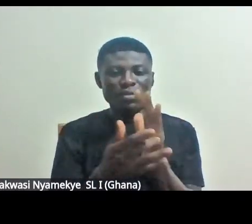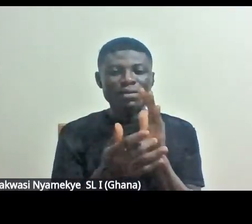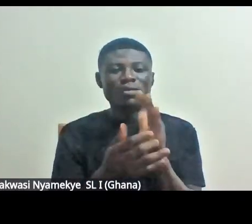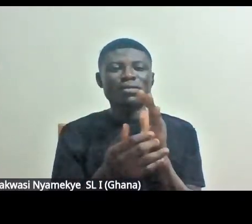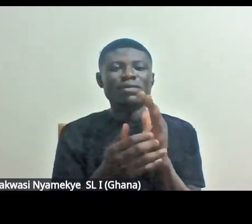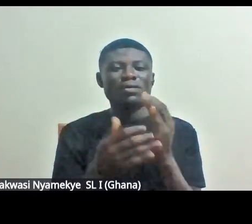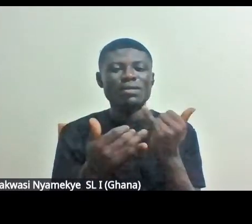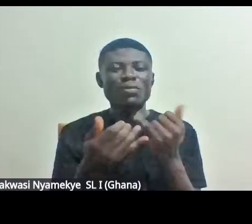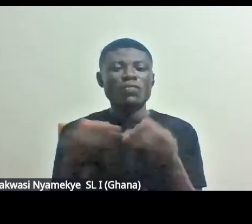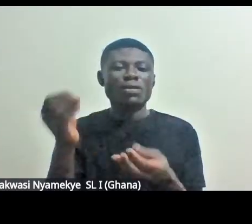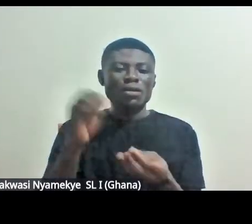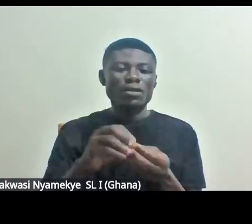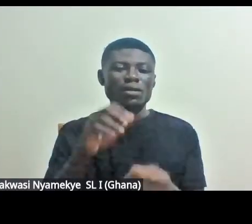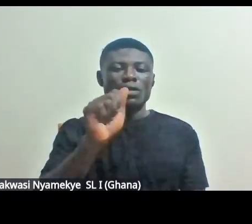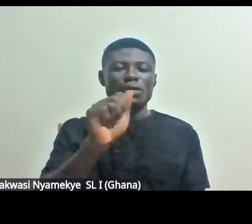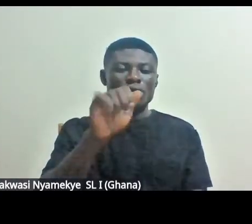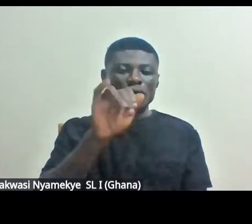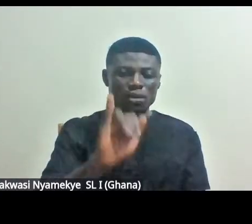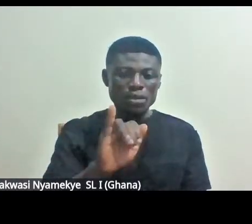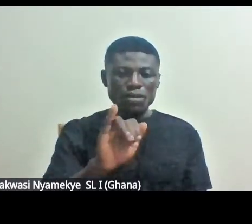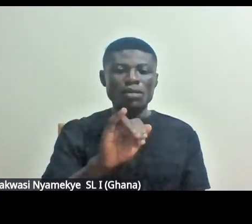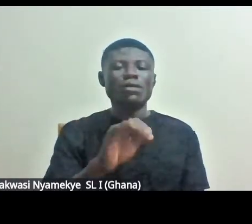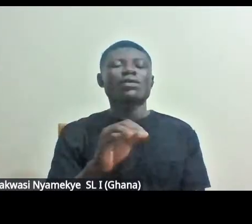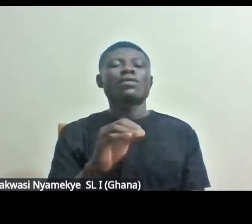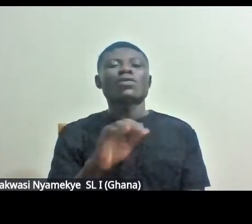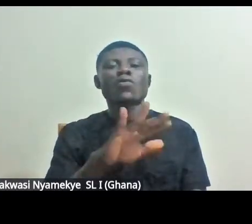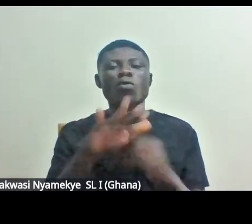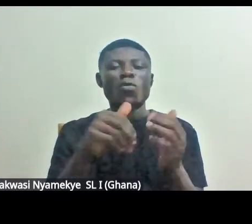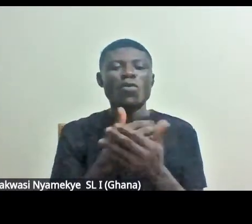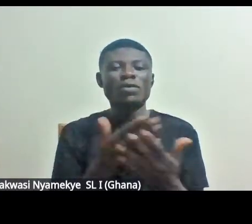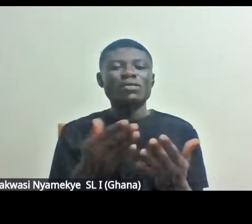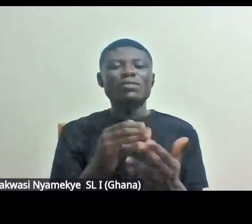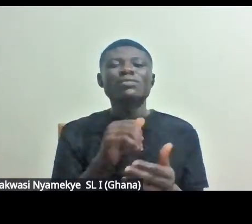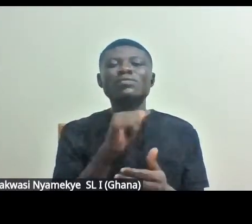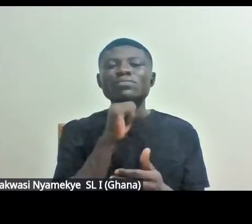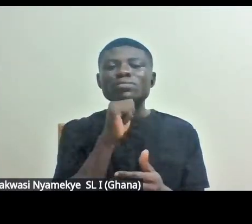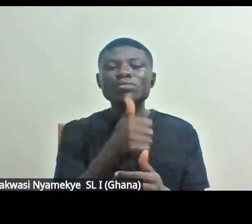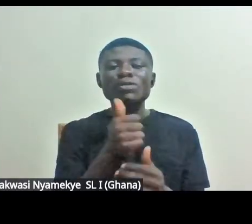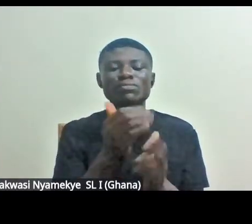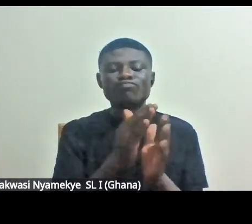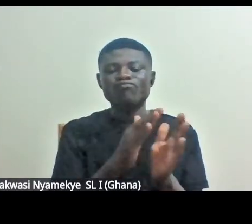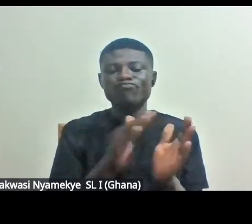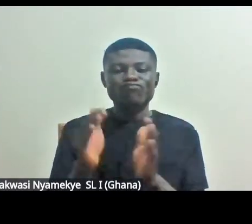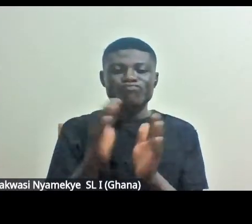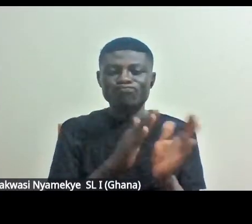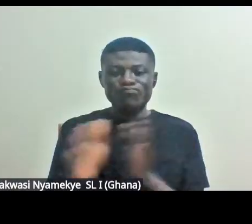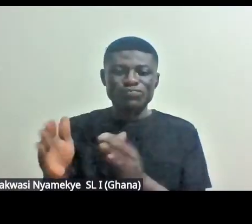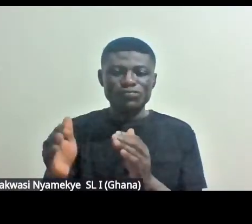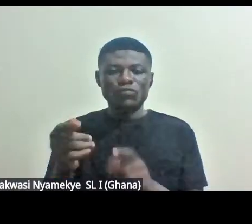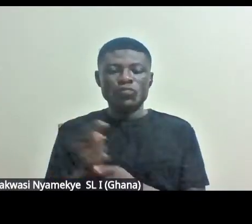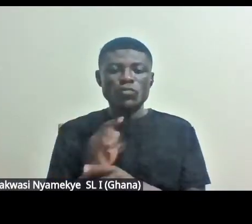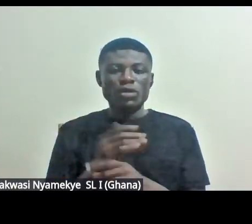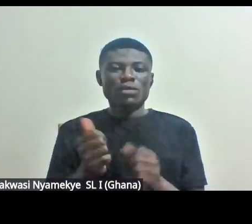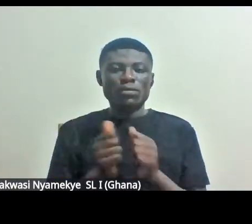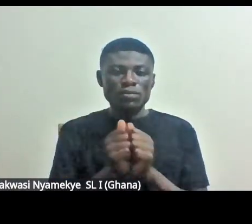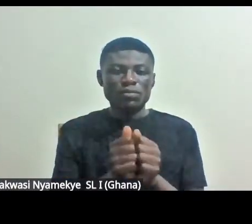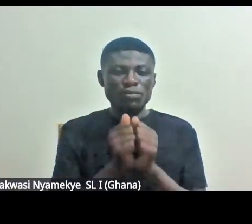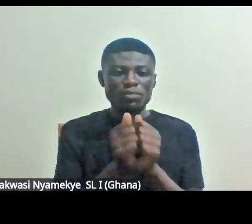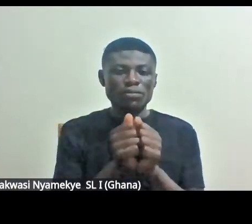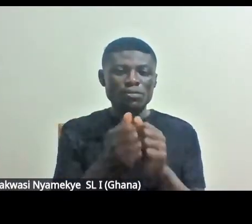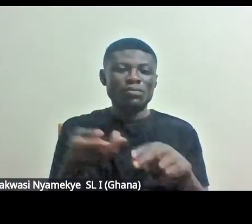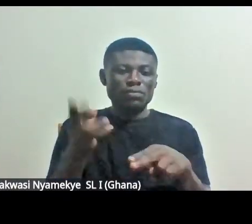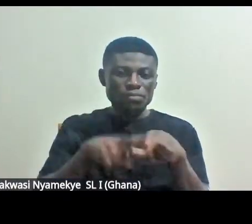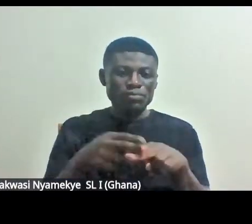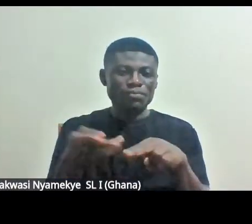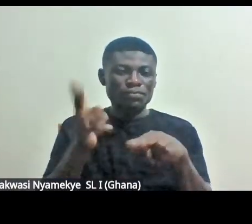AI. These things are not going to depart from us. is actually going to increase. If you look at